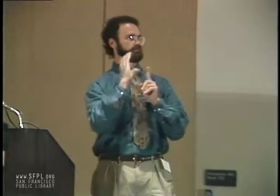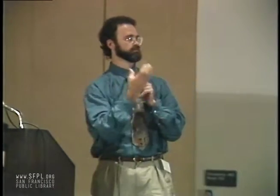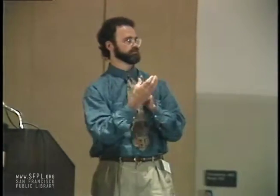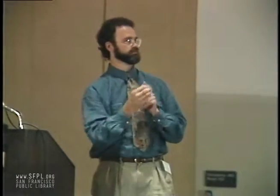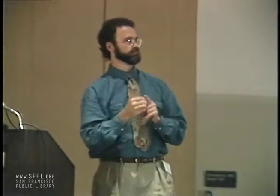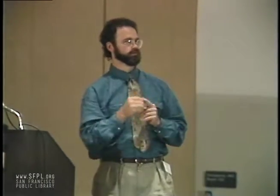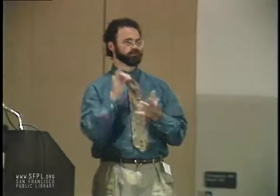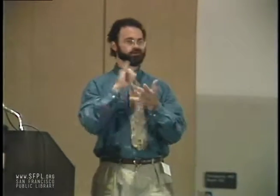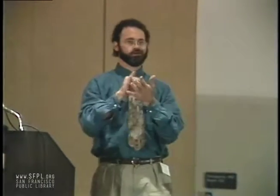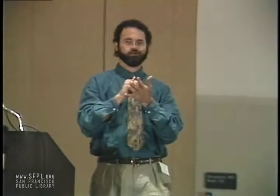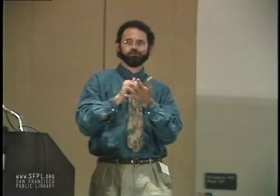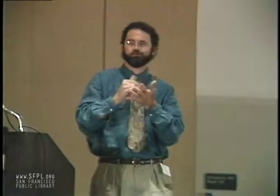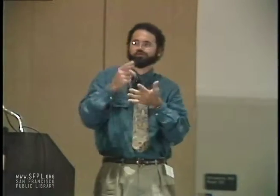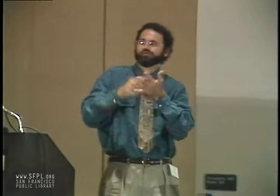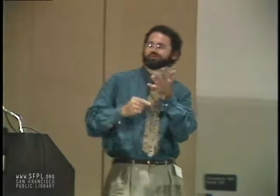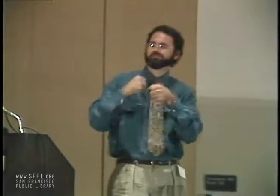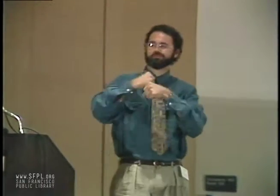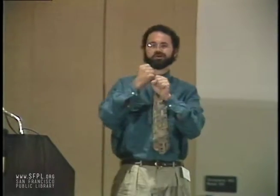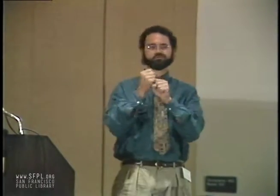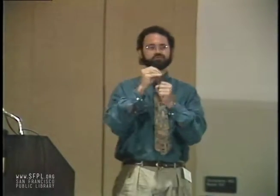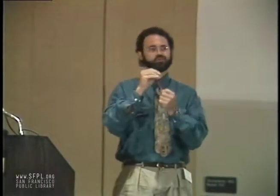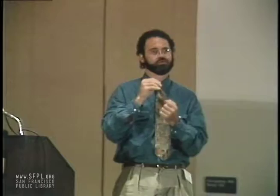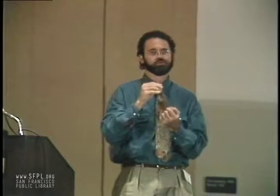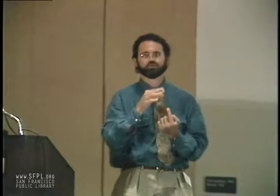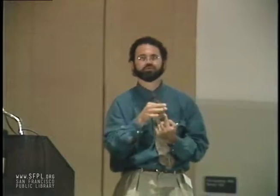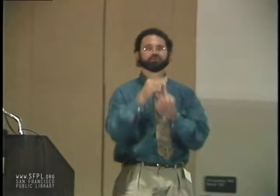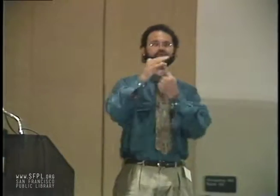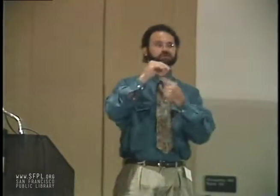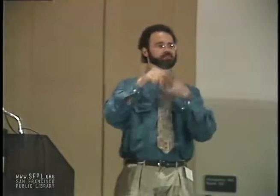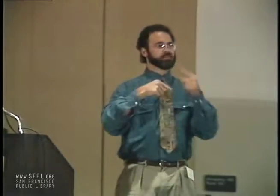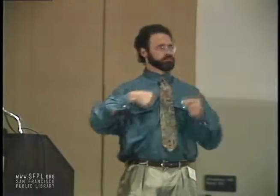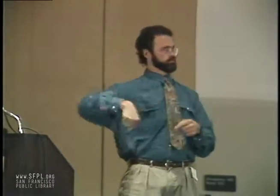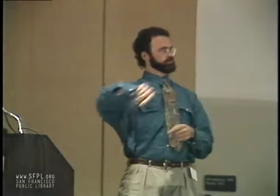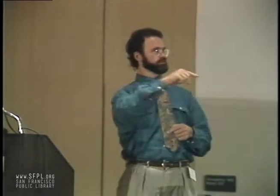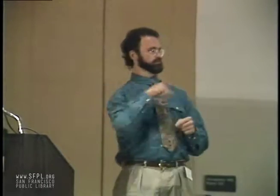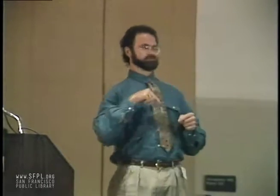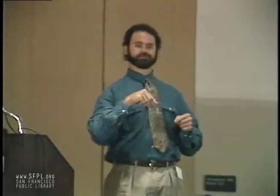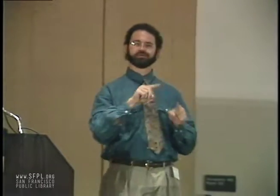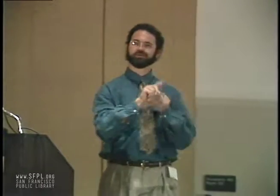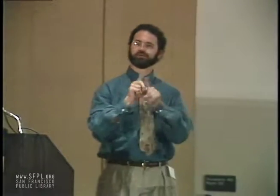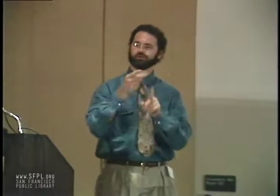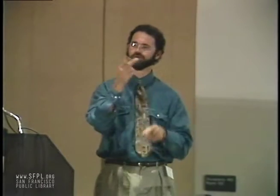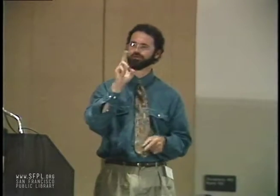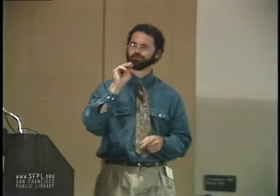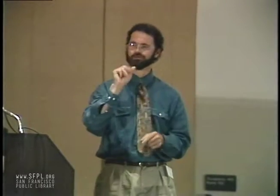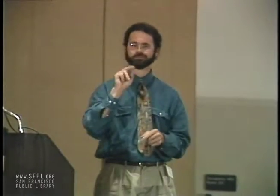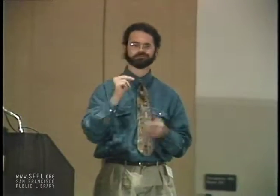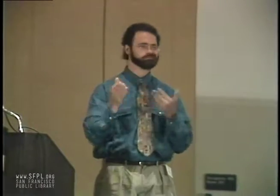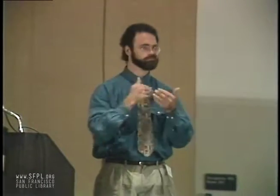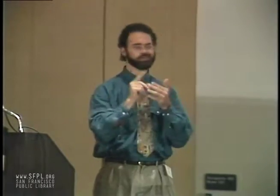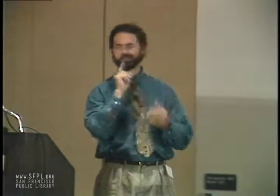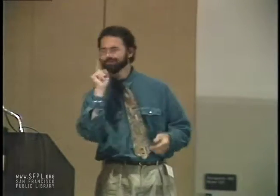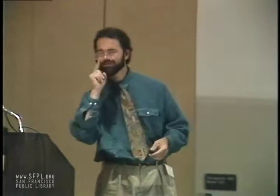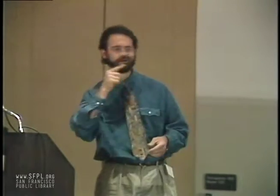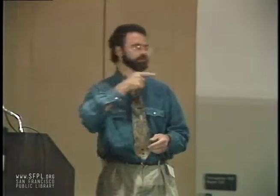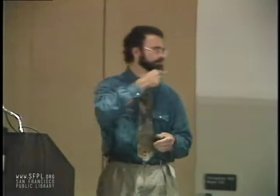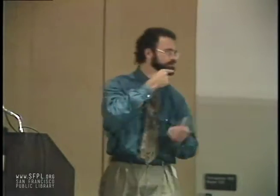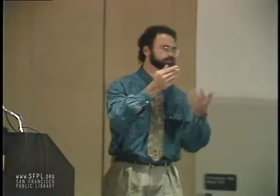possible. And that's my definition of culture. What's unique about us as a group,